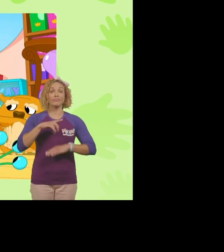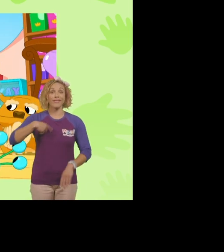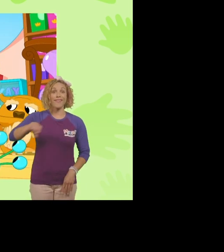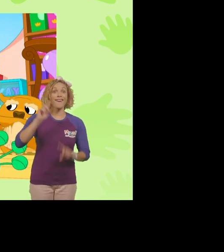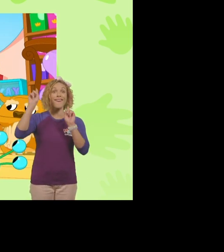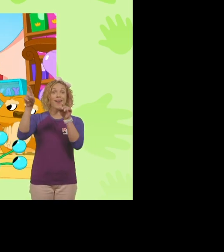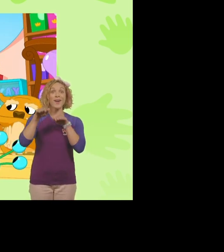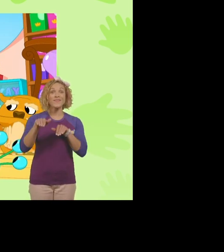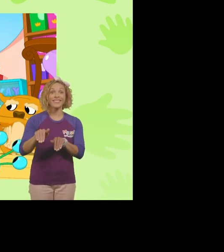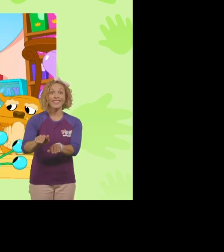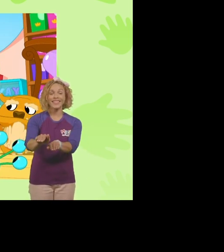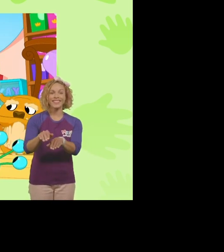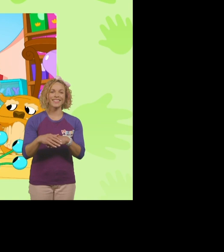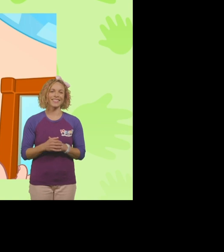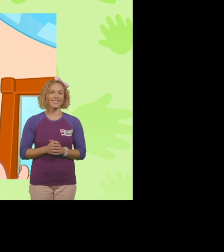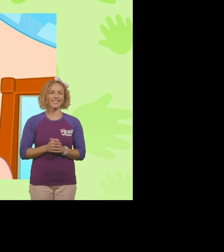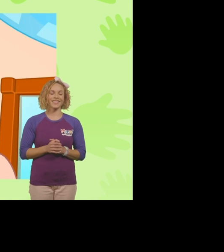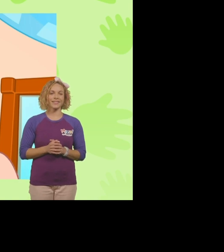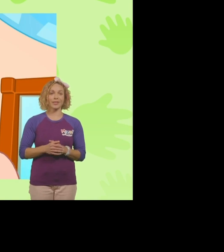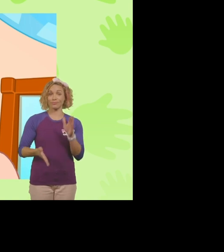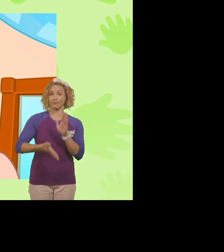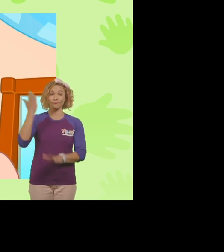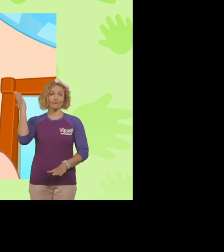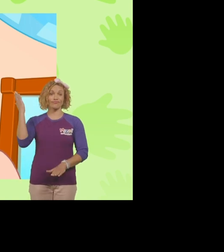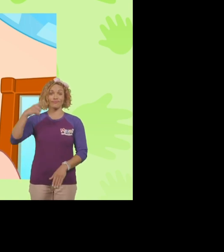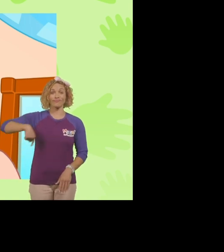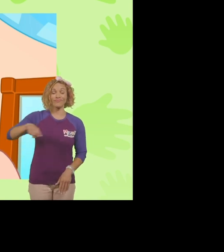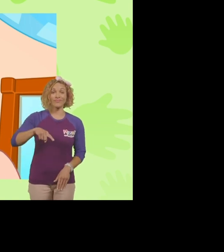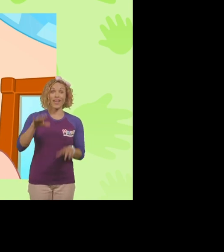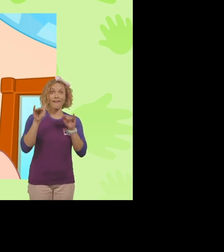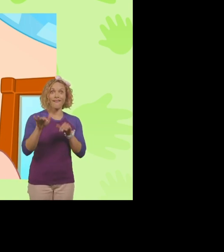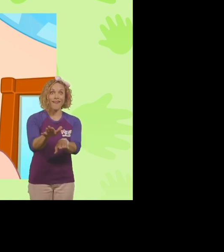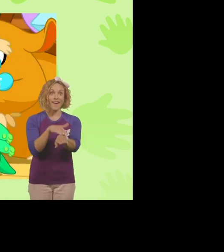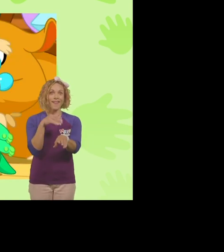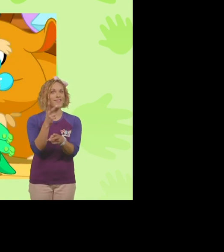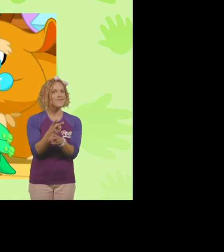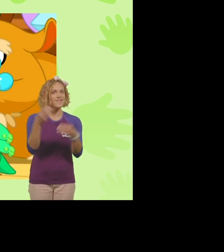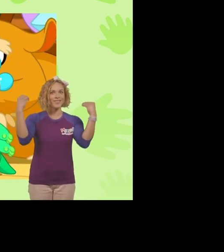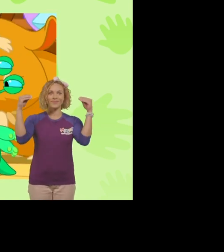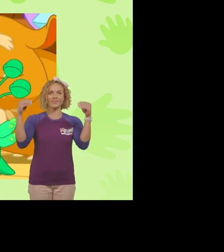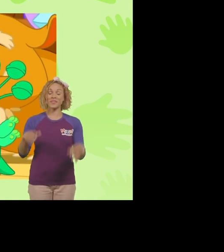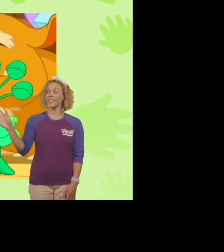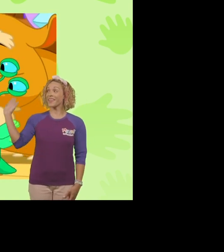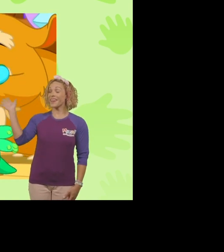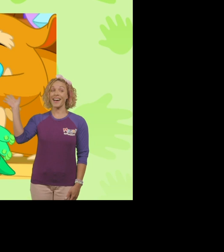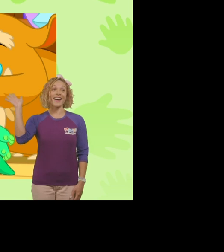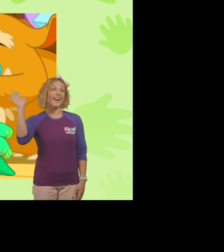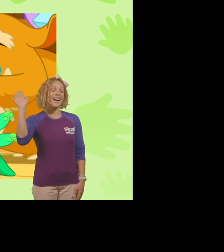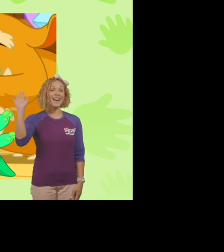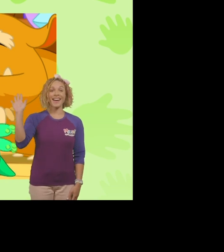We're off to the beach. Magic Pets, take good care of the store while we're gone. Bye-bye,